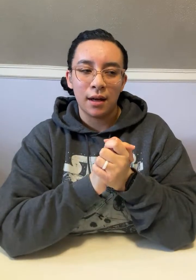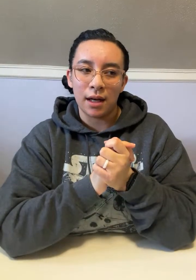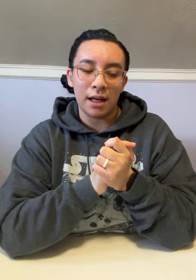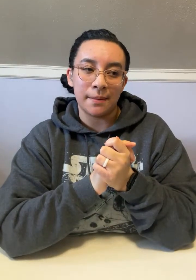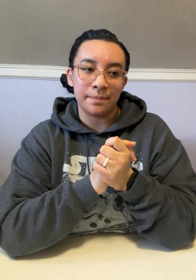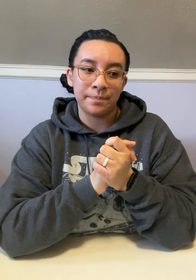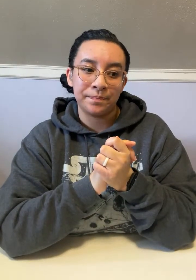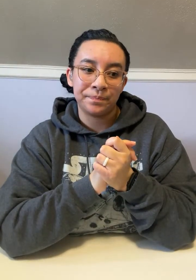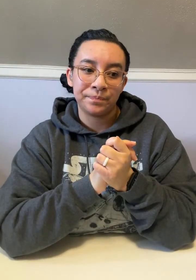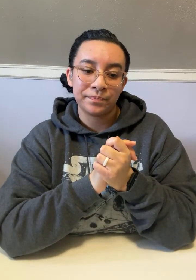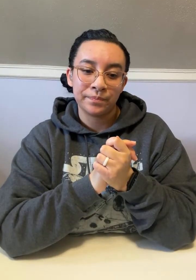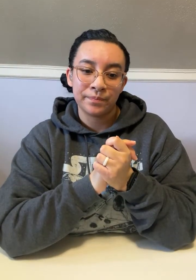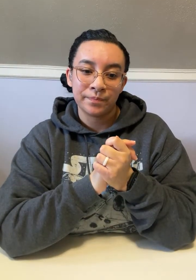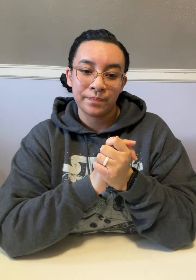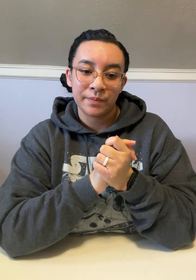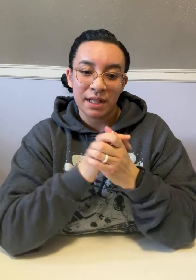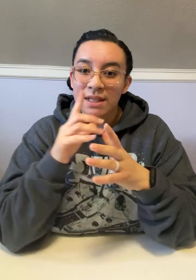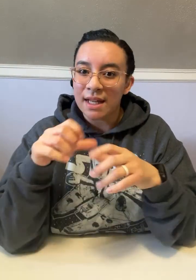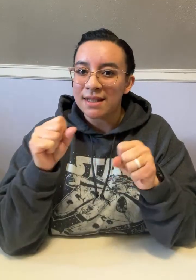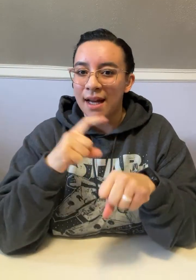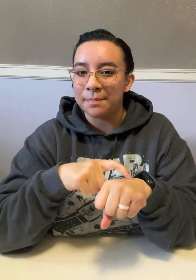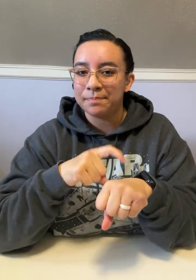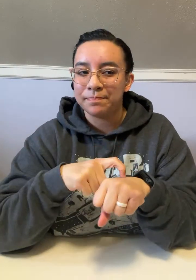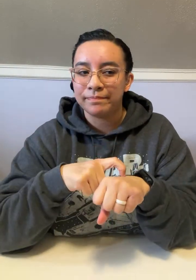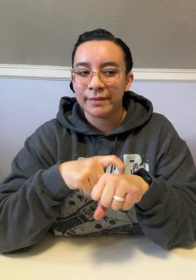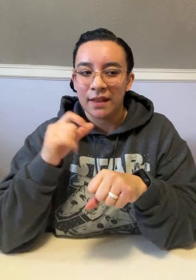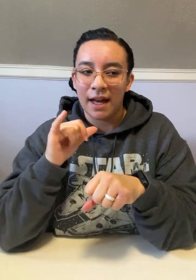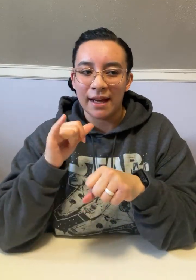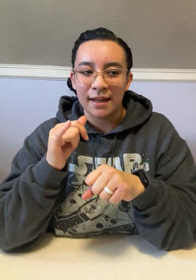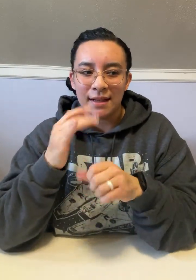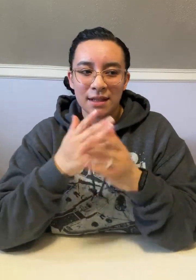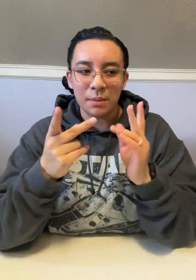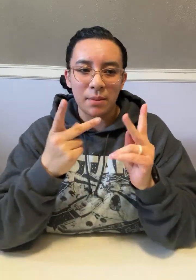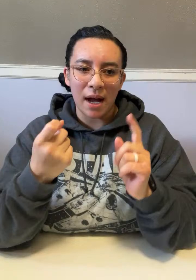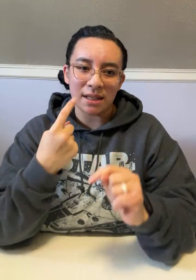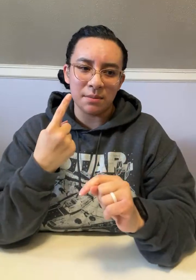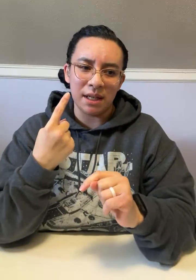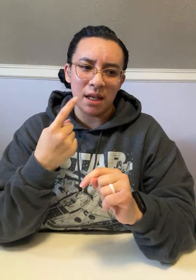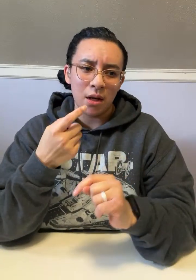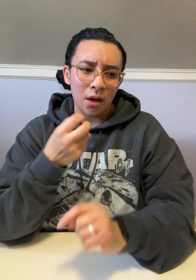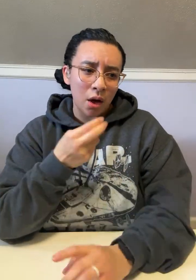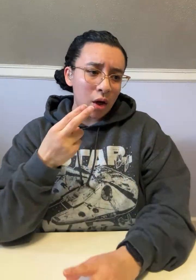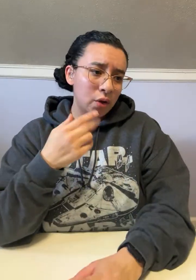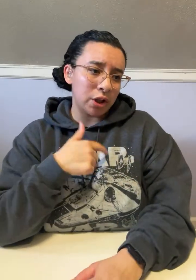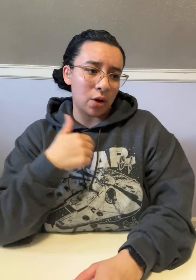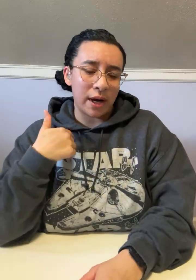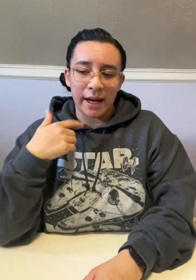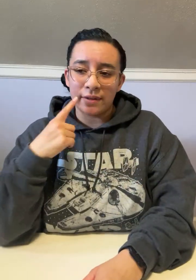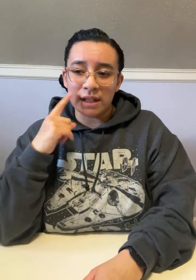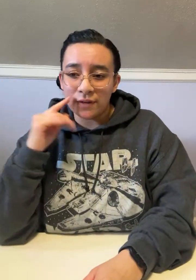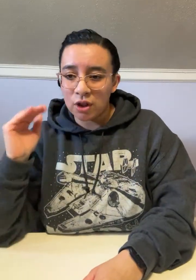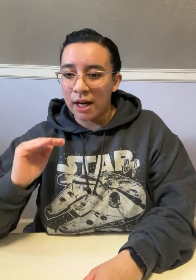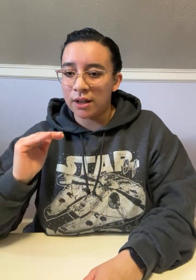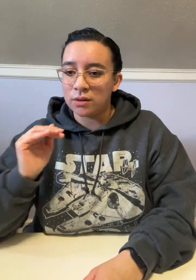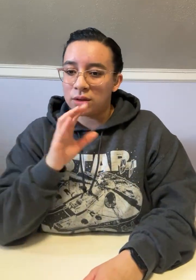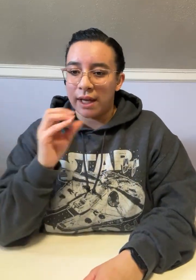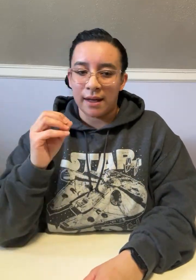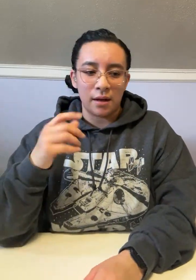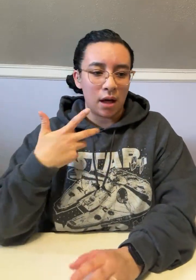because it takes time. Like some people ask me, oh, I have a deaf child and I want